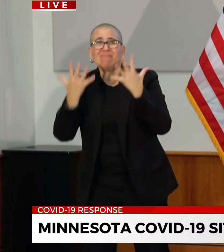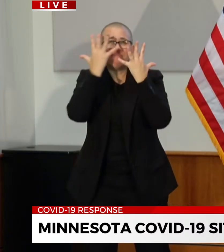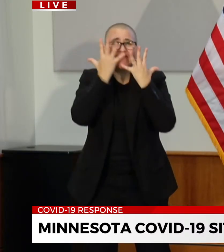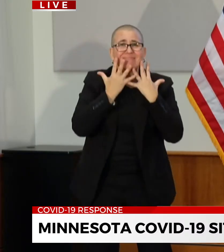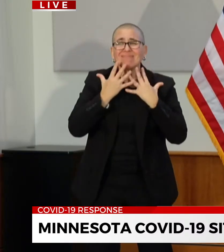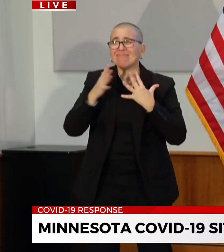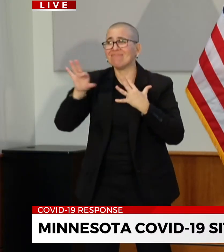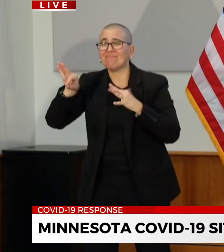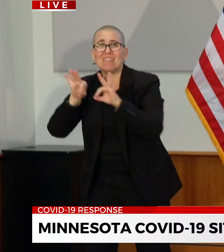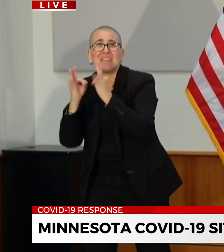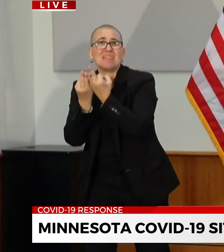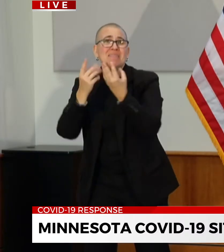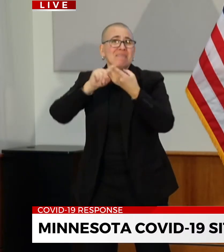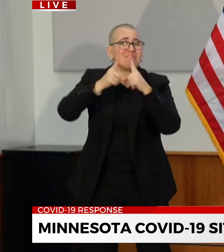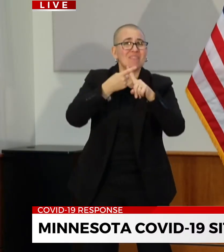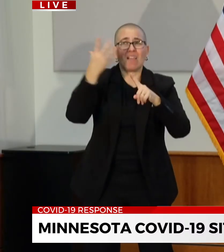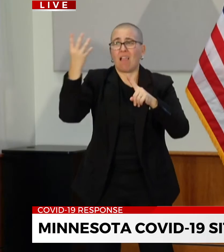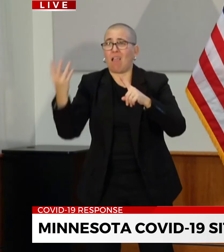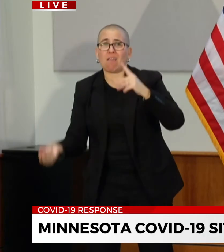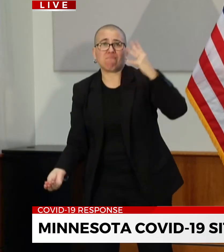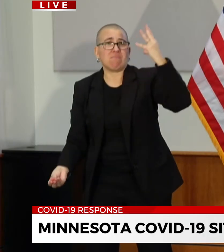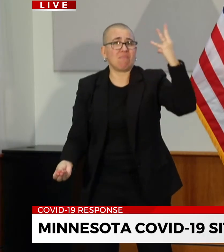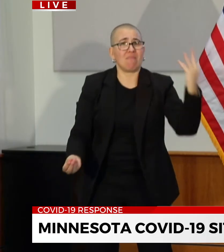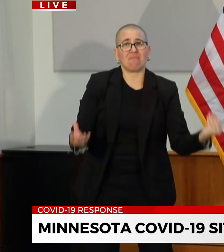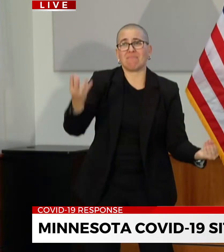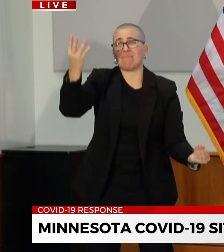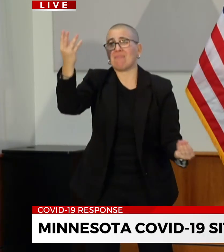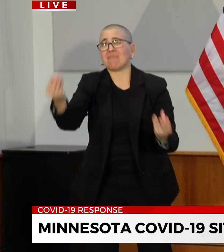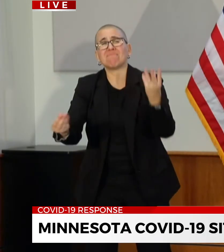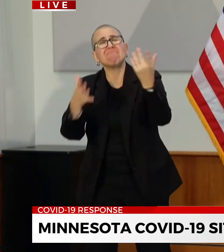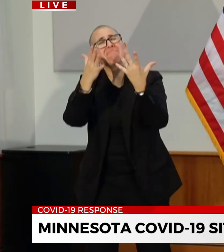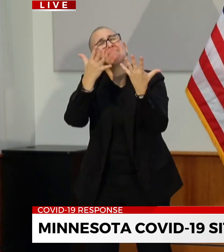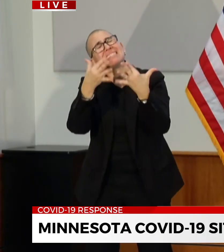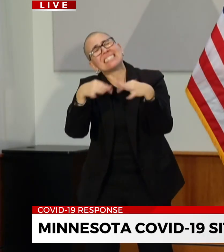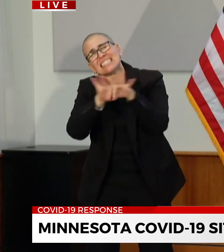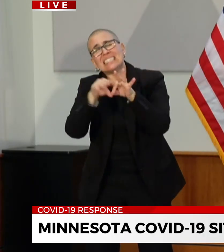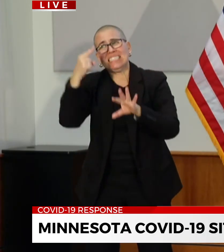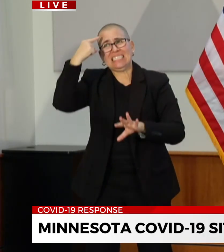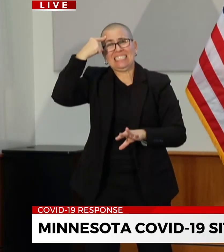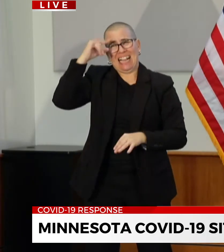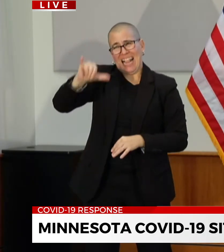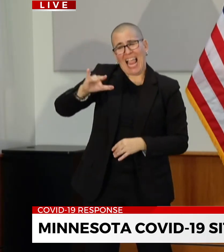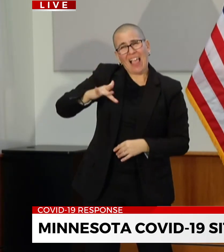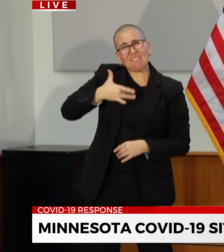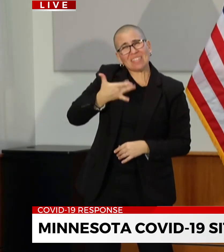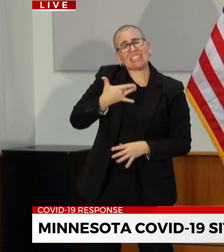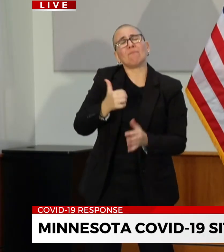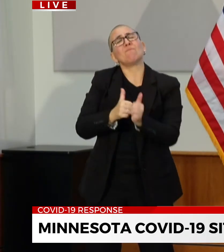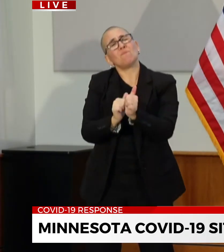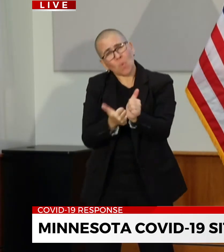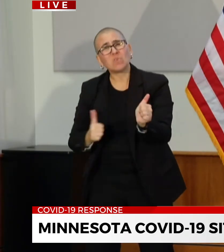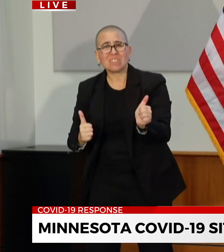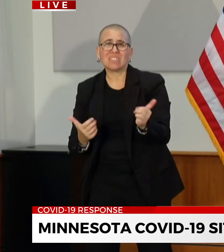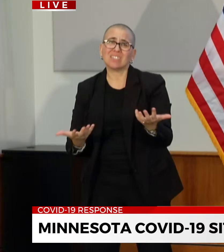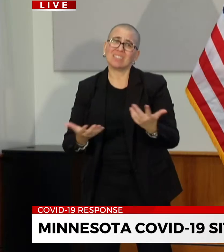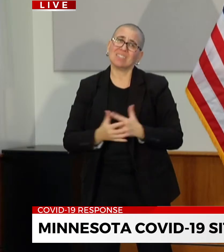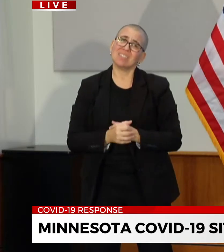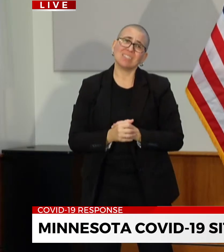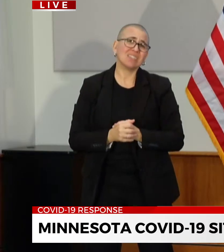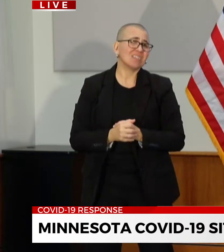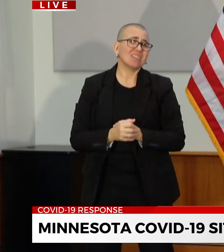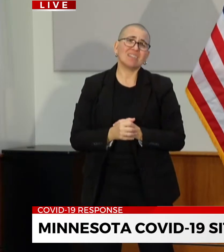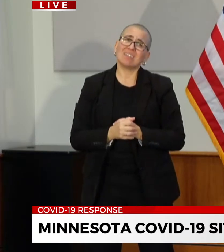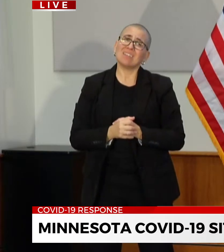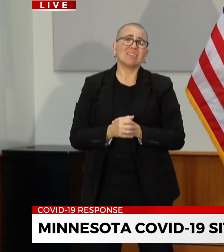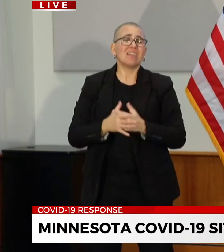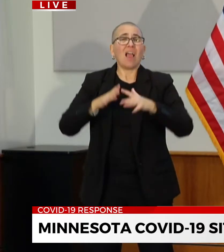it's so critical to avoid losing as many people as we can to this disease. So all of this leads us to